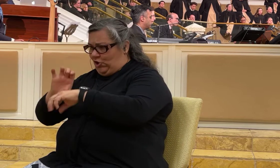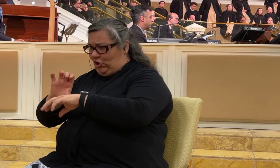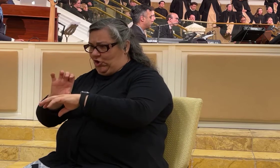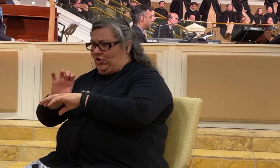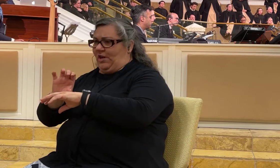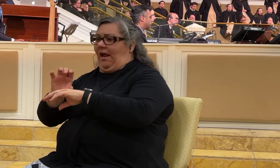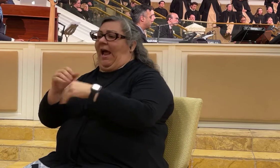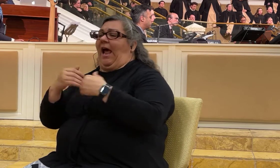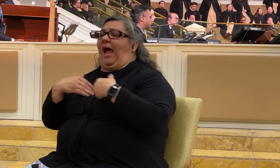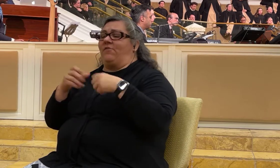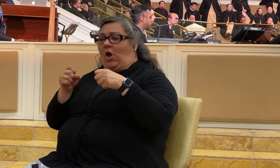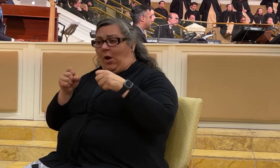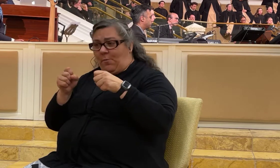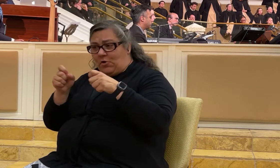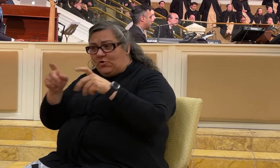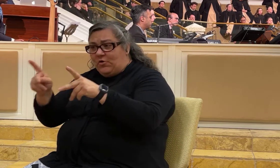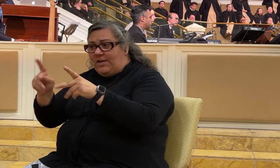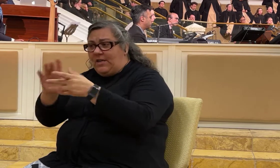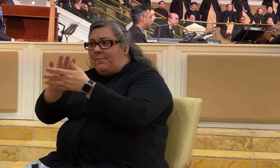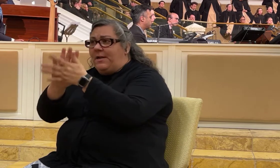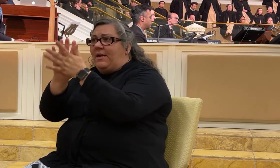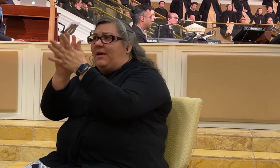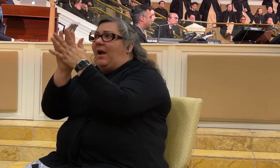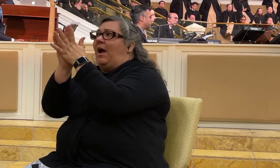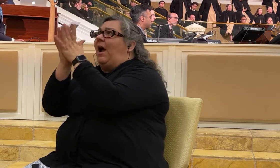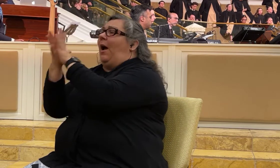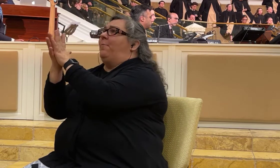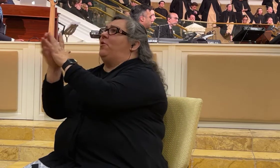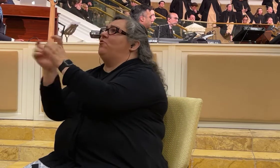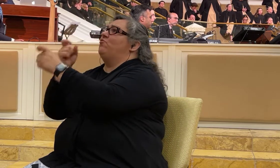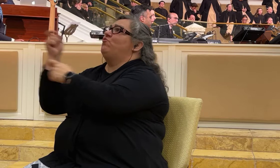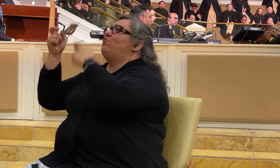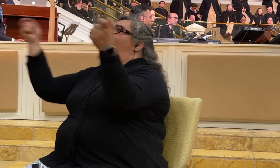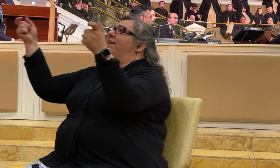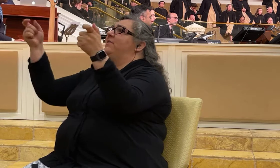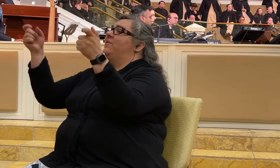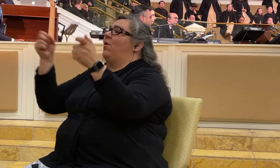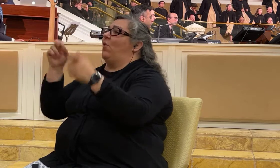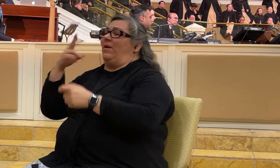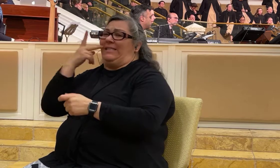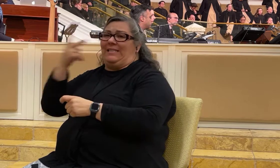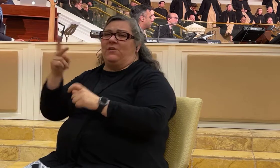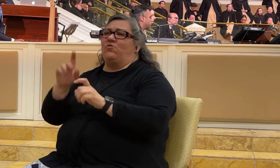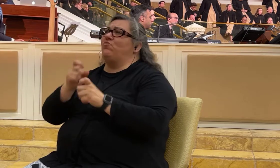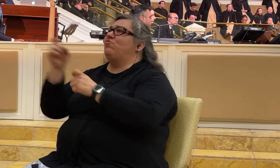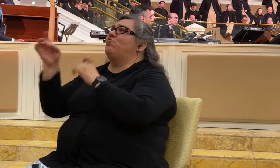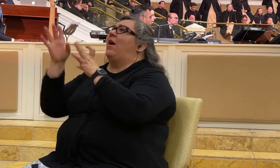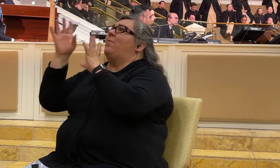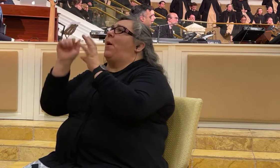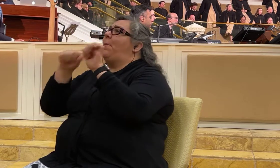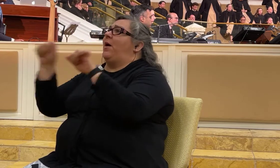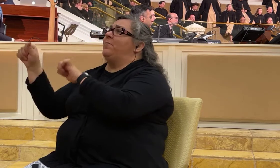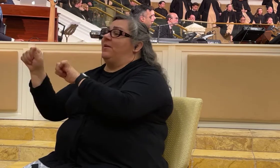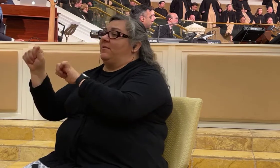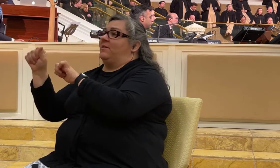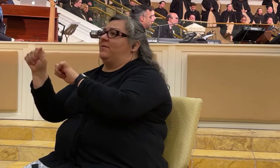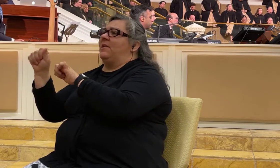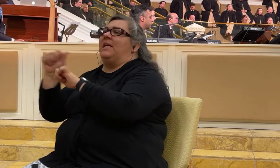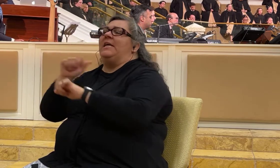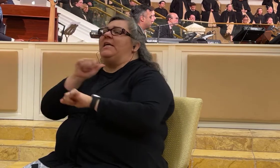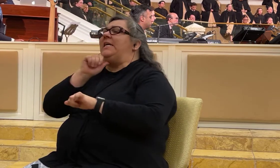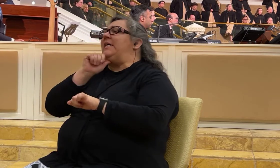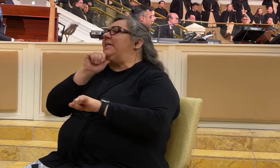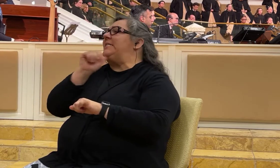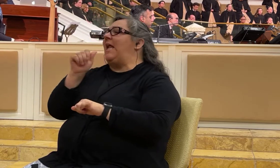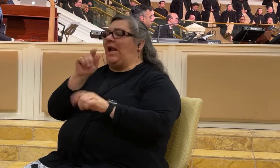have a chance to ever become anything great or see great possibilities. It's not the